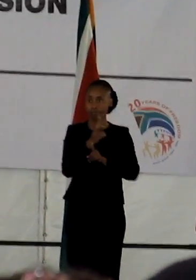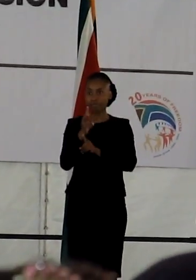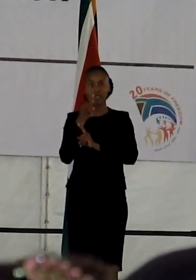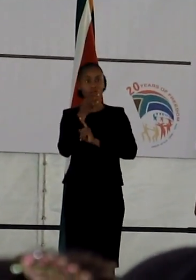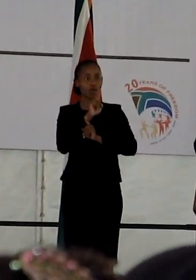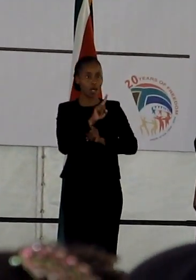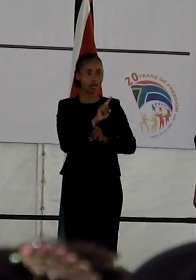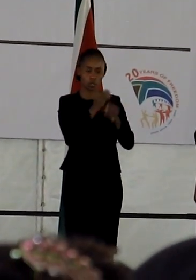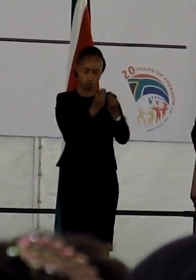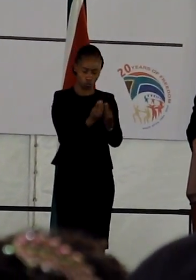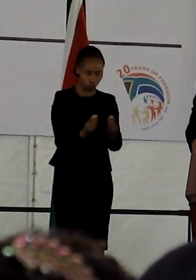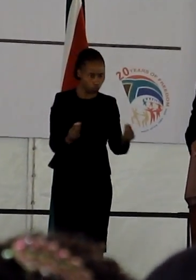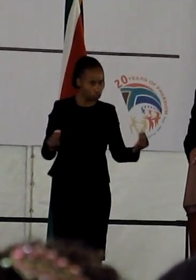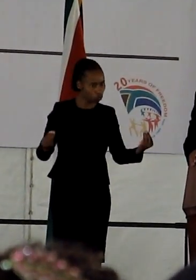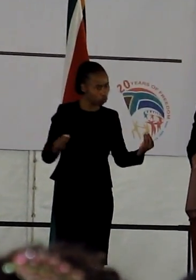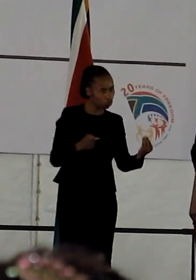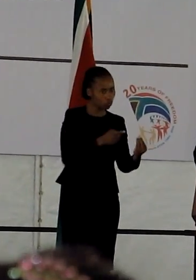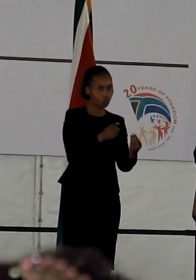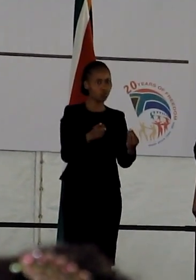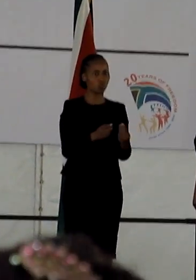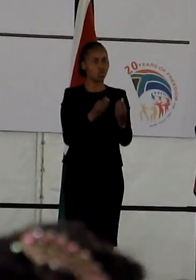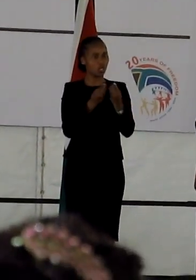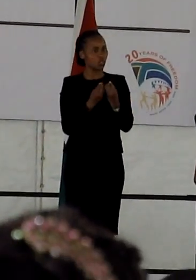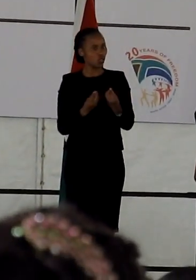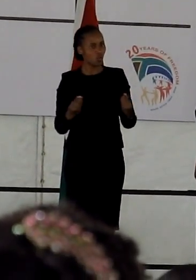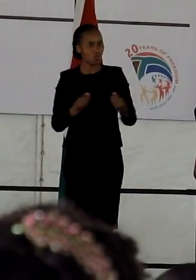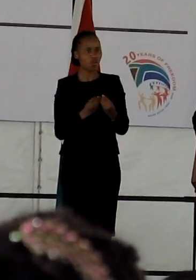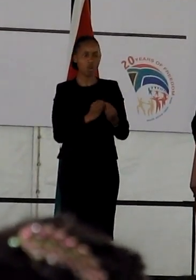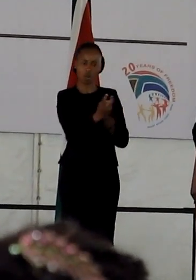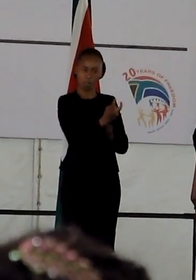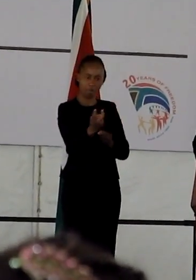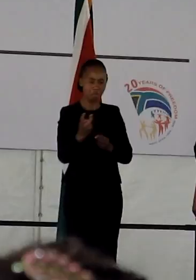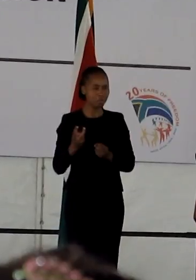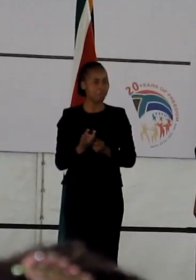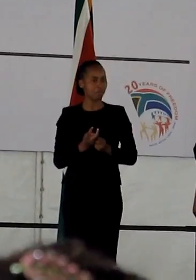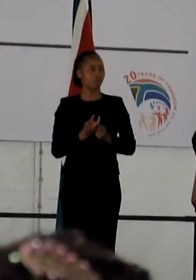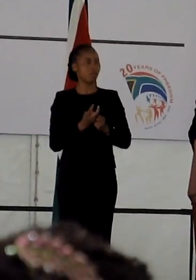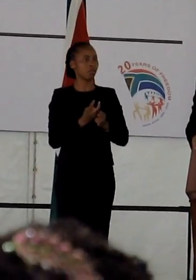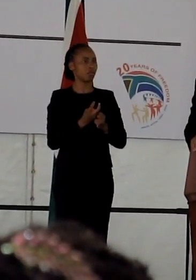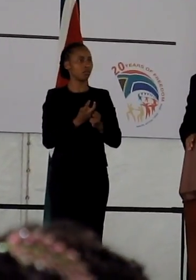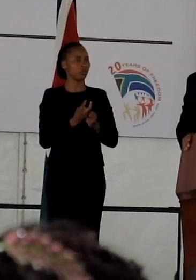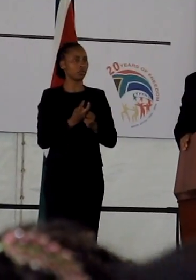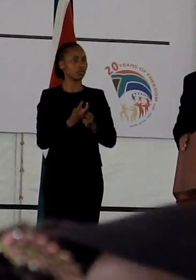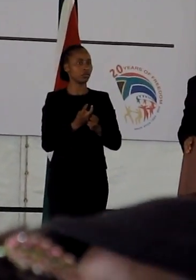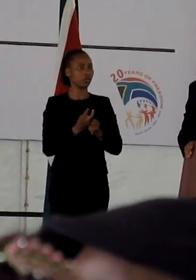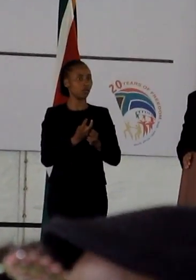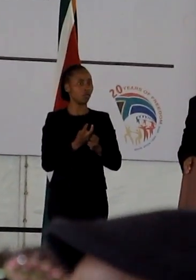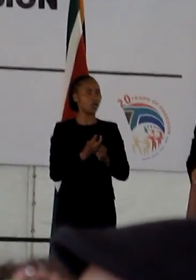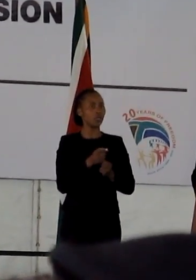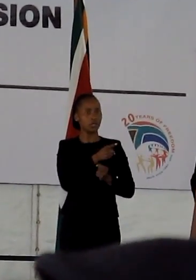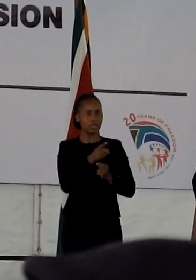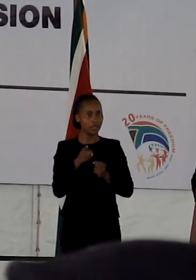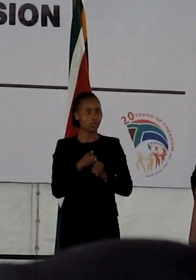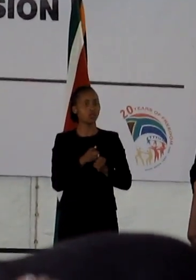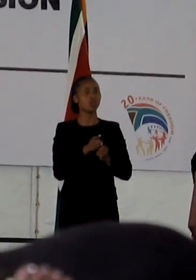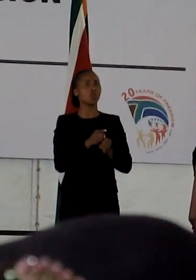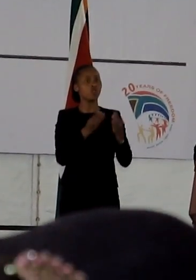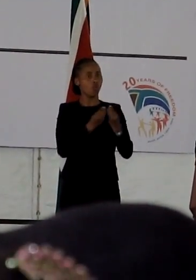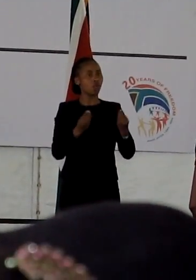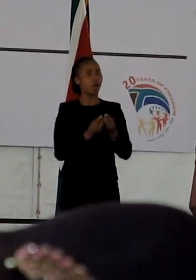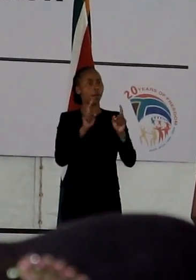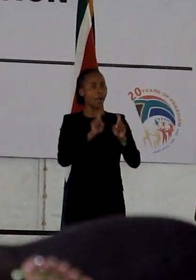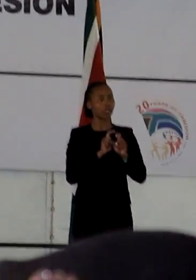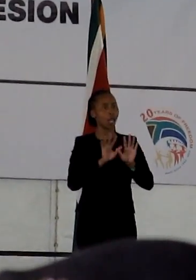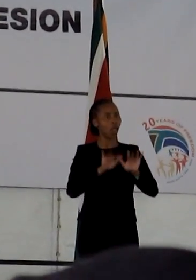said to the little ones, suffer little children to come unto me and forbid them not, for of such is the kingdom of